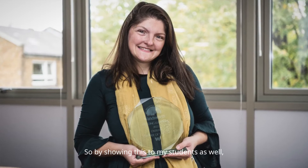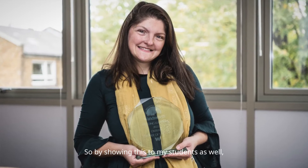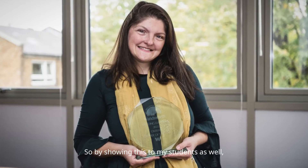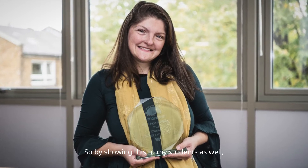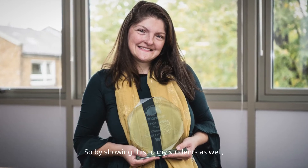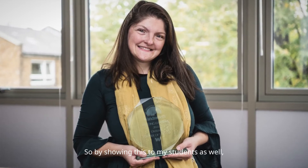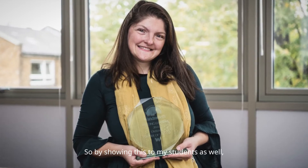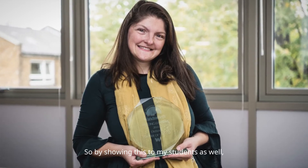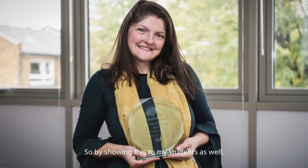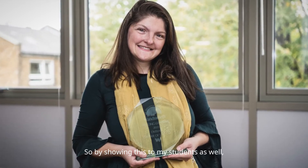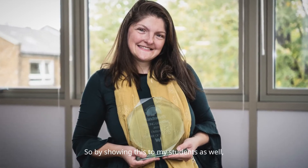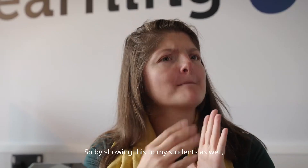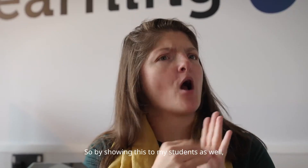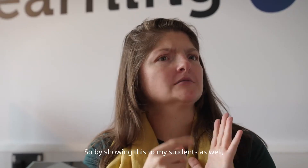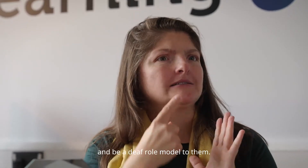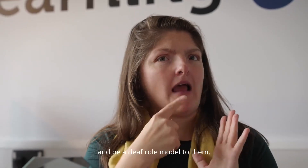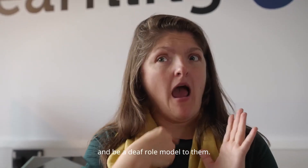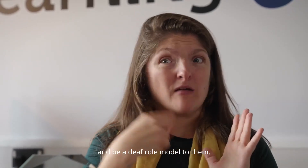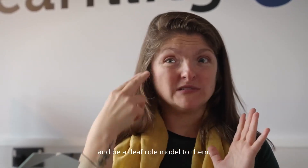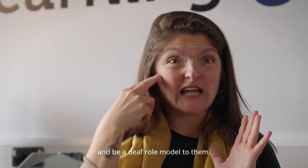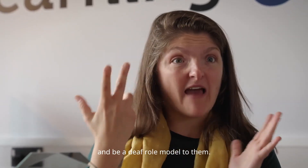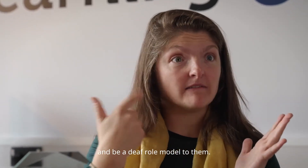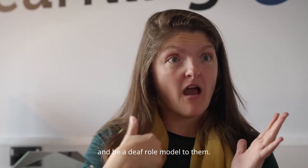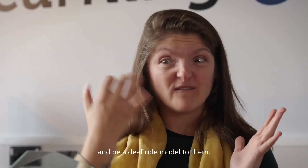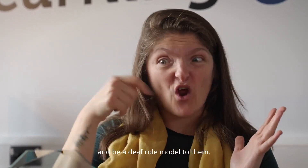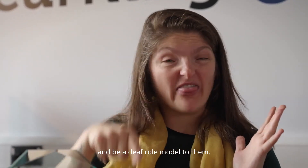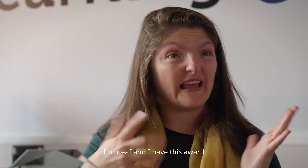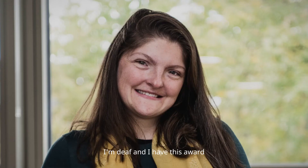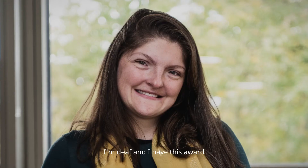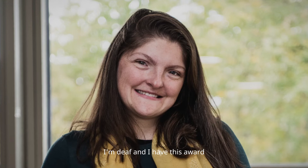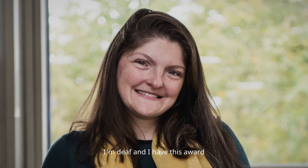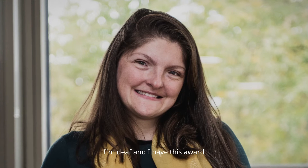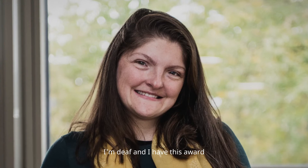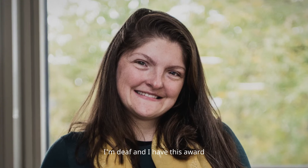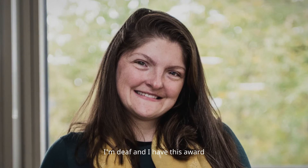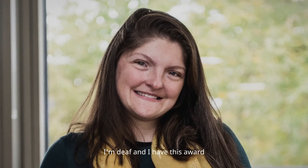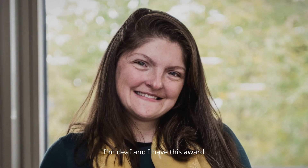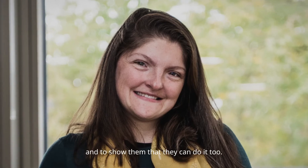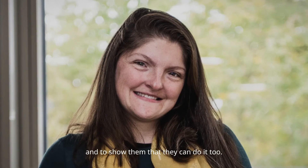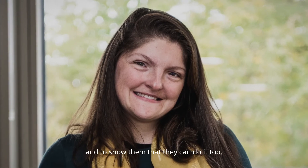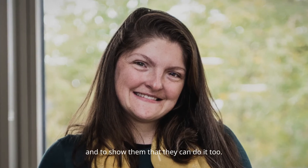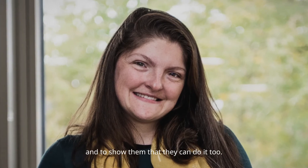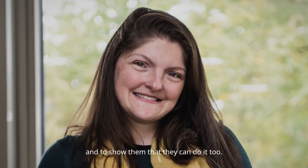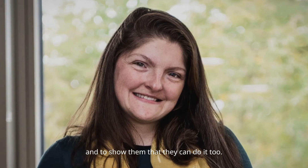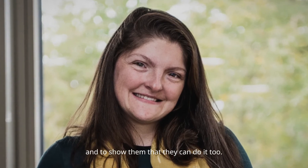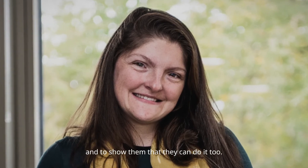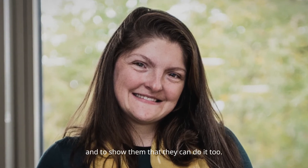my students as well, you know, and be a deaf role model to them. You know, I'm deaf and I have this award, and to show them that they can do it too.